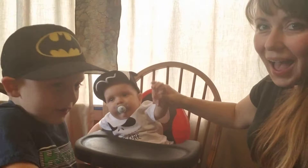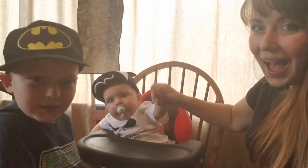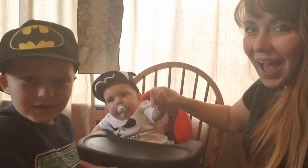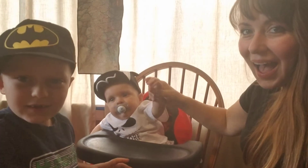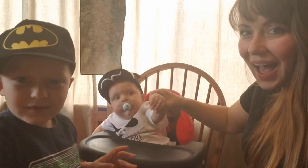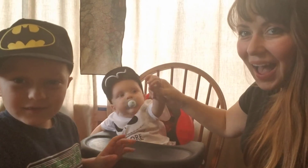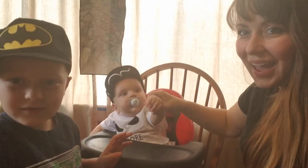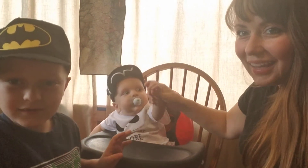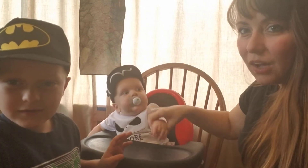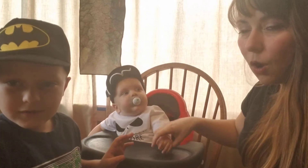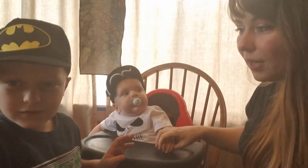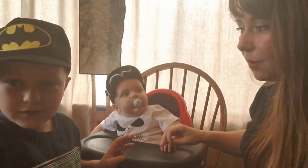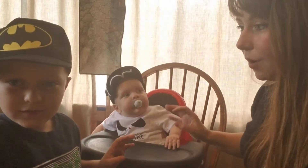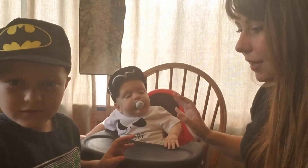Bye. Okay. What?